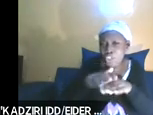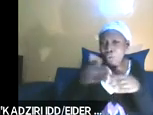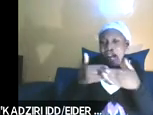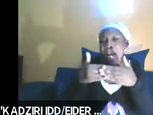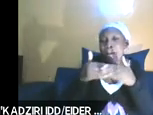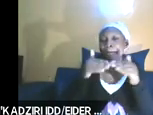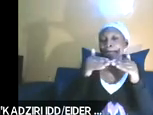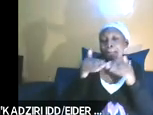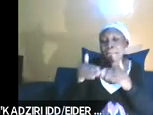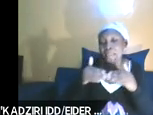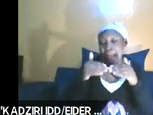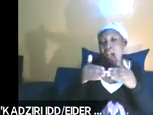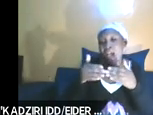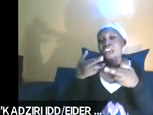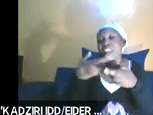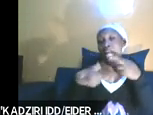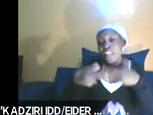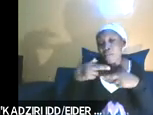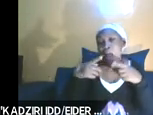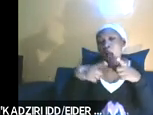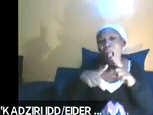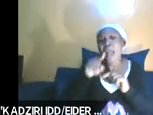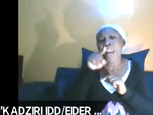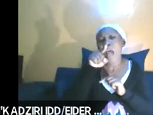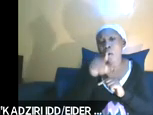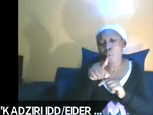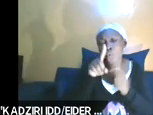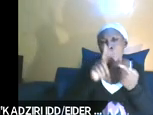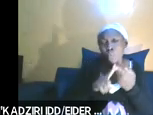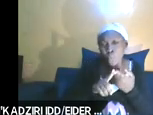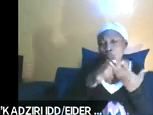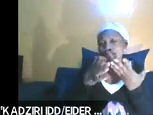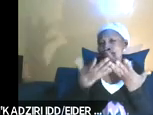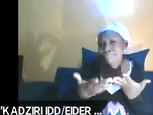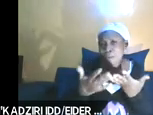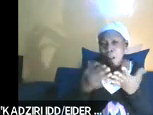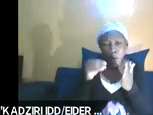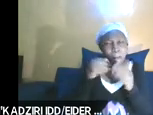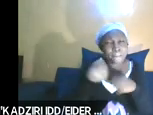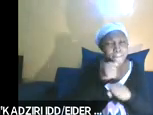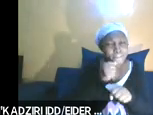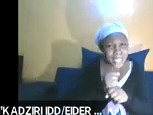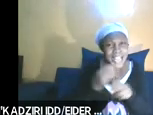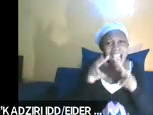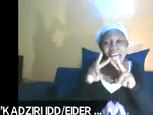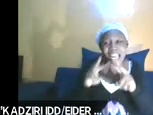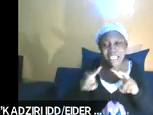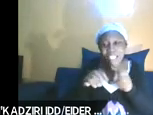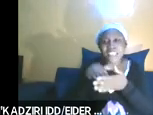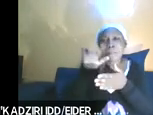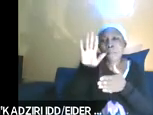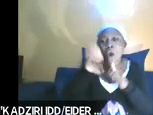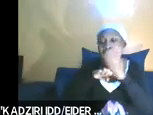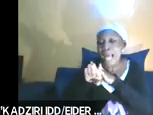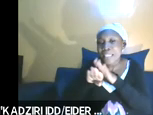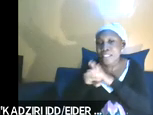it allows you to deposit your research into a way that is openly accessible to everyone, and a